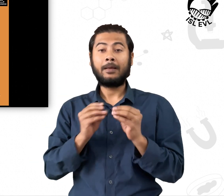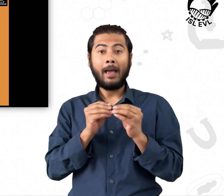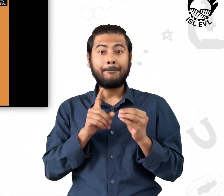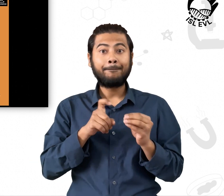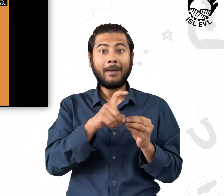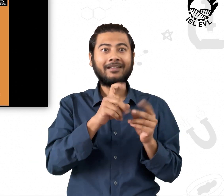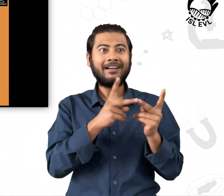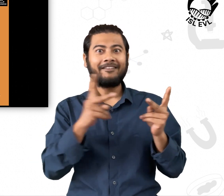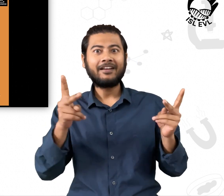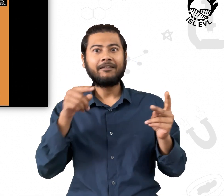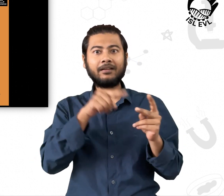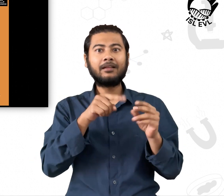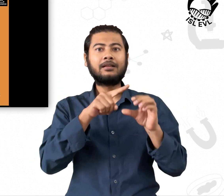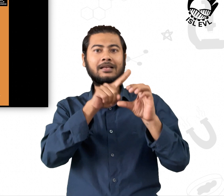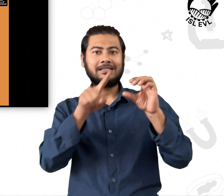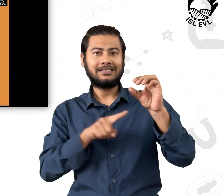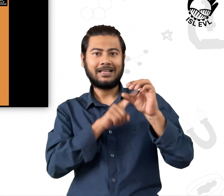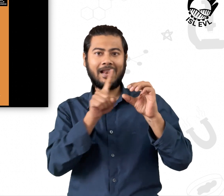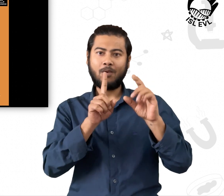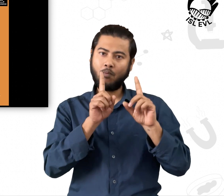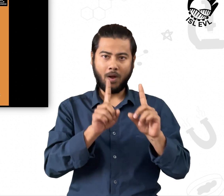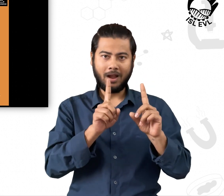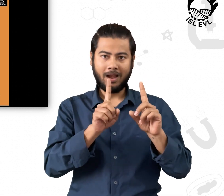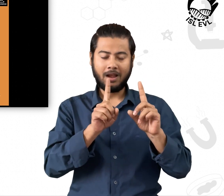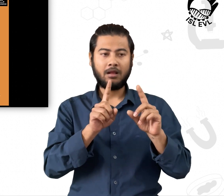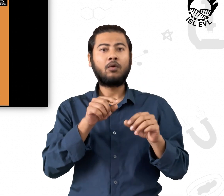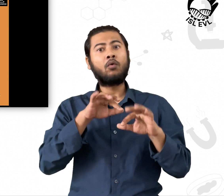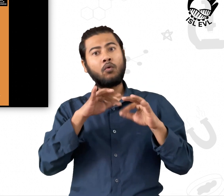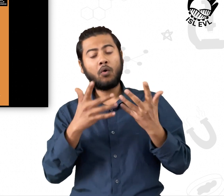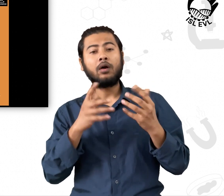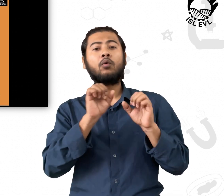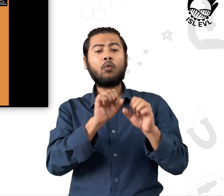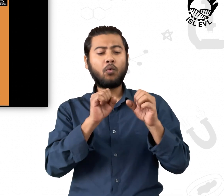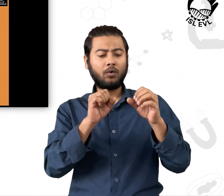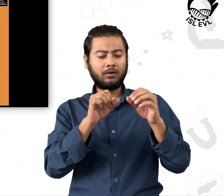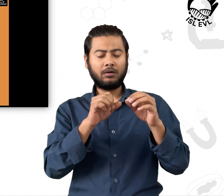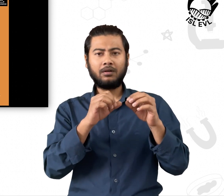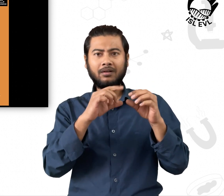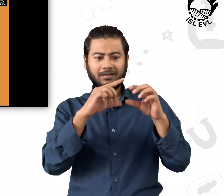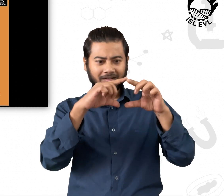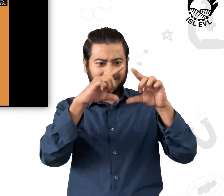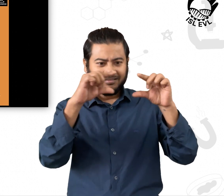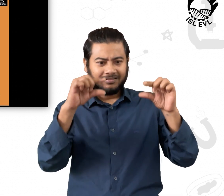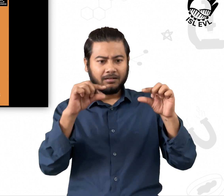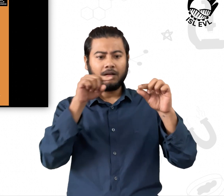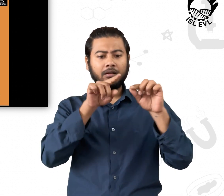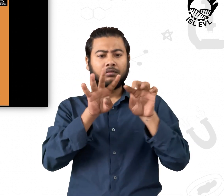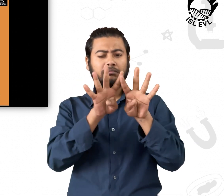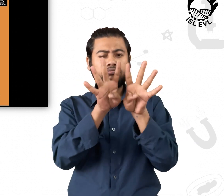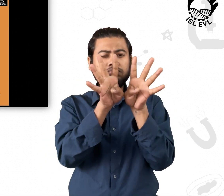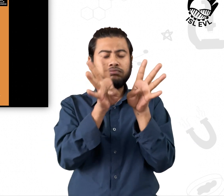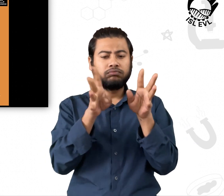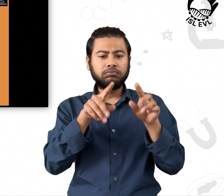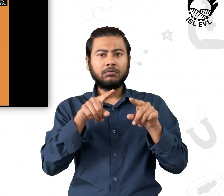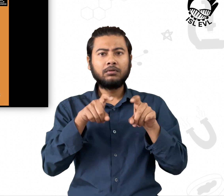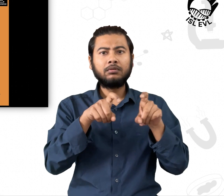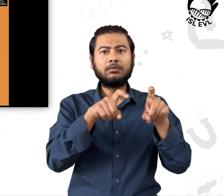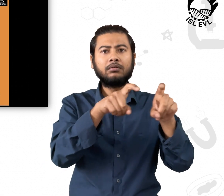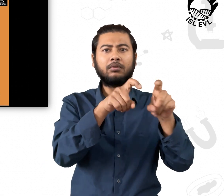No, streptomyces is very unique. Unlike other bacteria, which are single celled or have special structures which can help